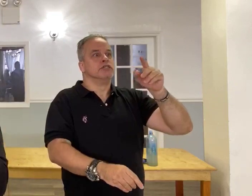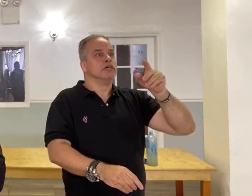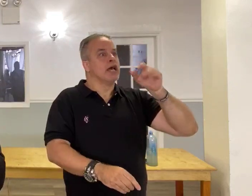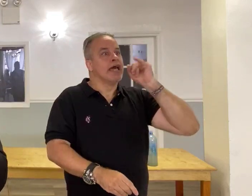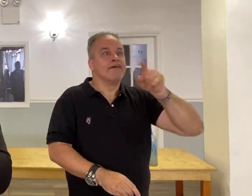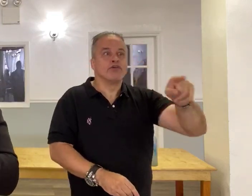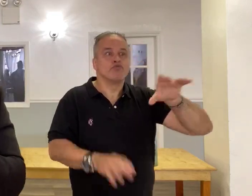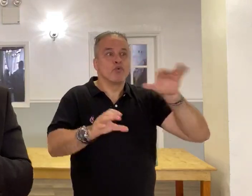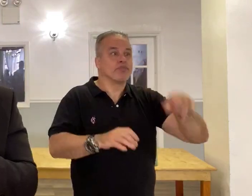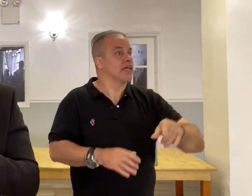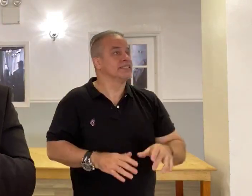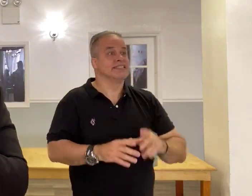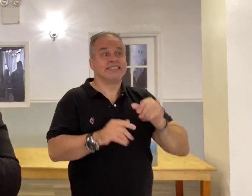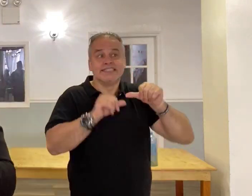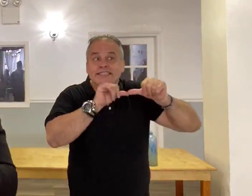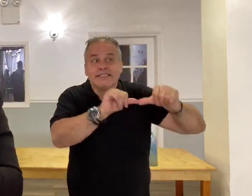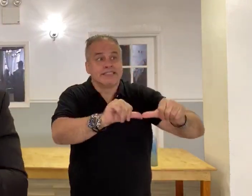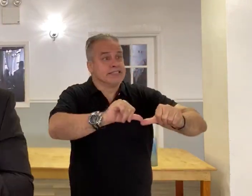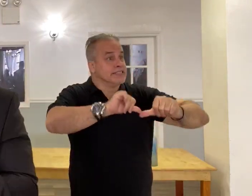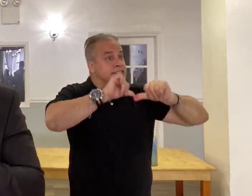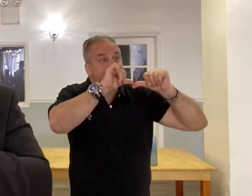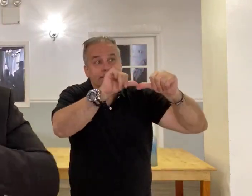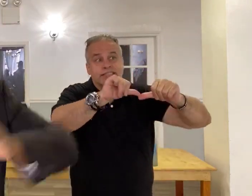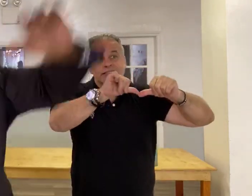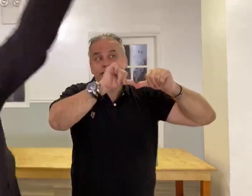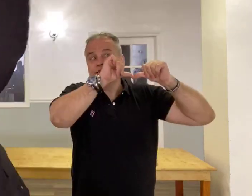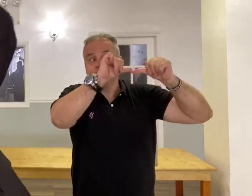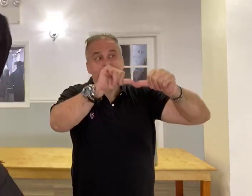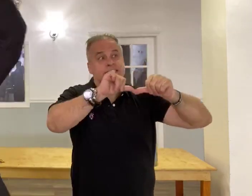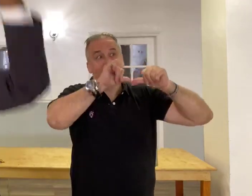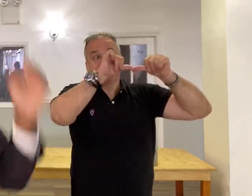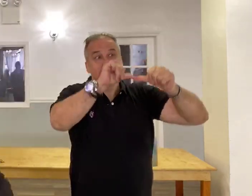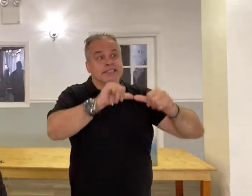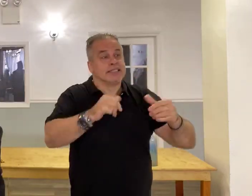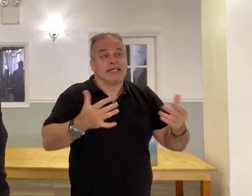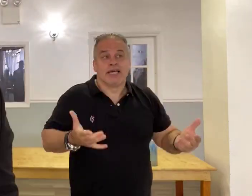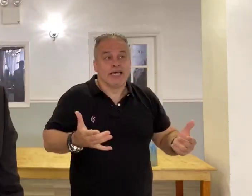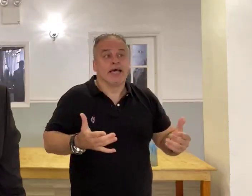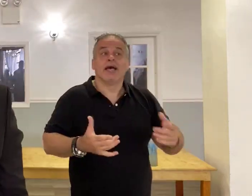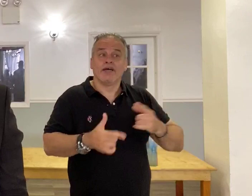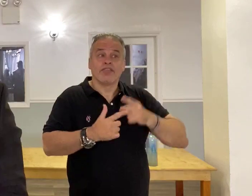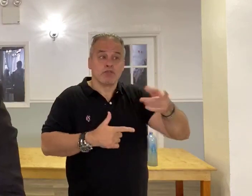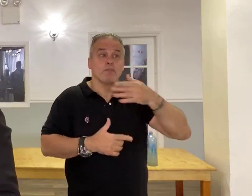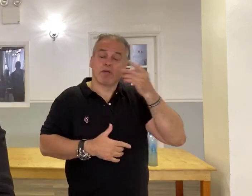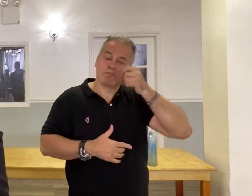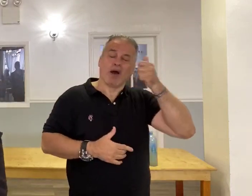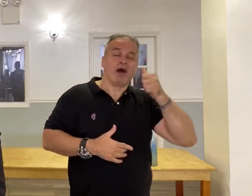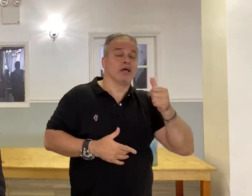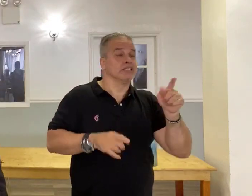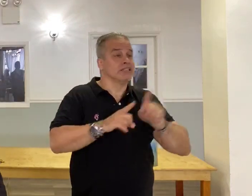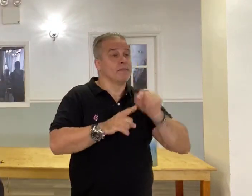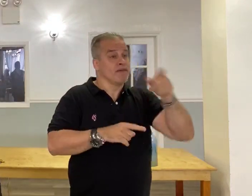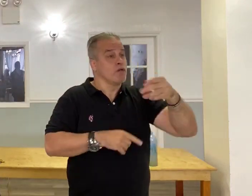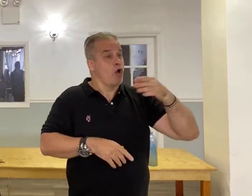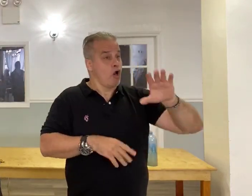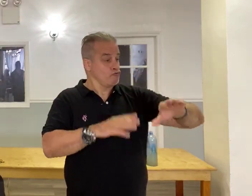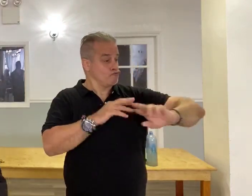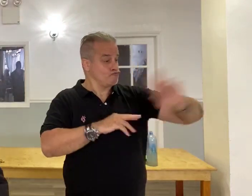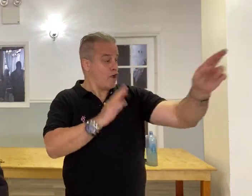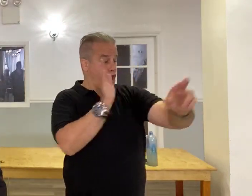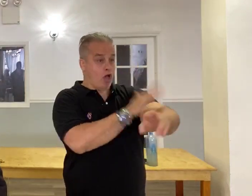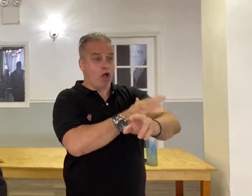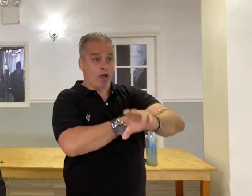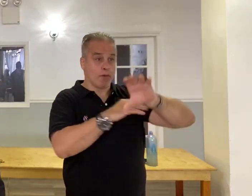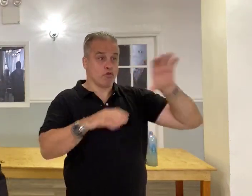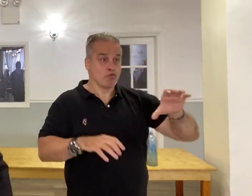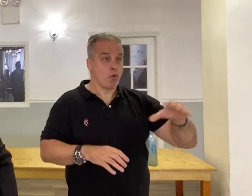from you. Now think about this. Who wants to say goodbye to their right arm? Not me, my friends. I just want to let you know this morning, I